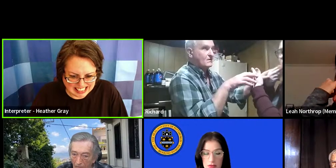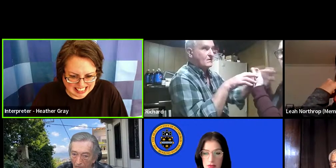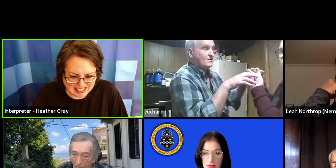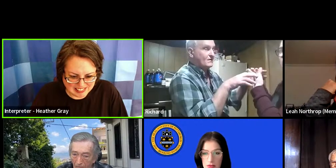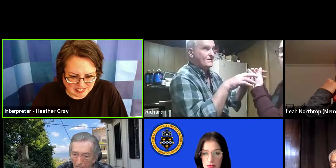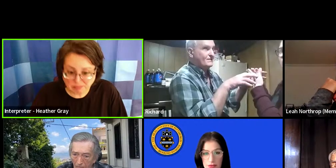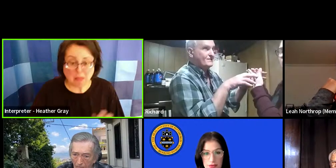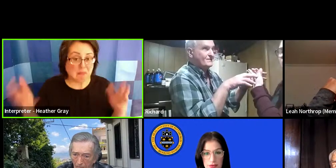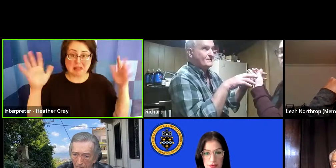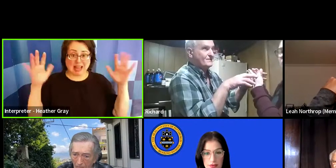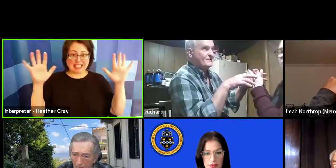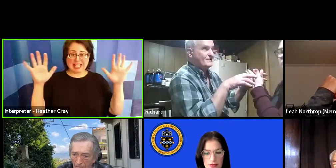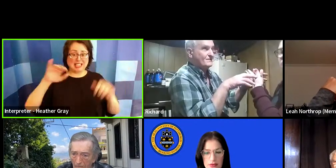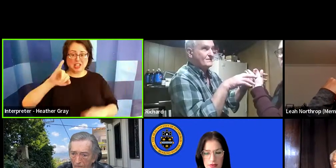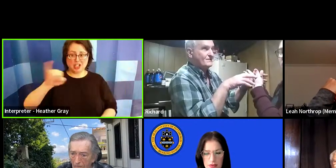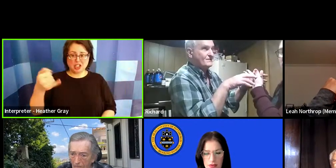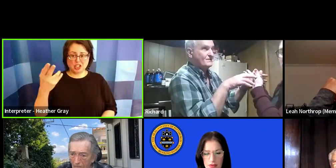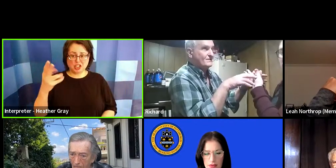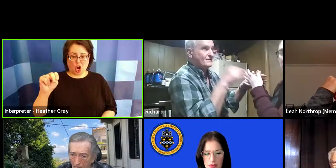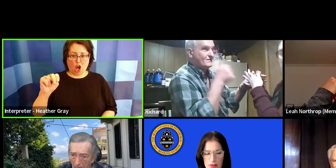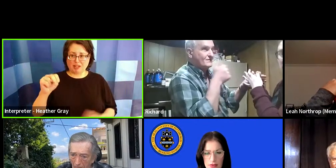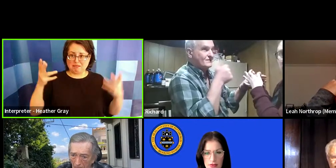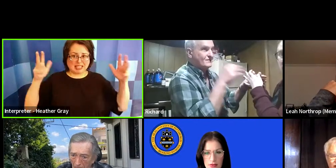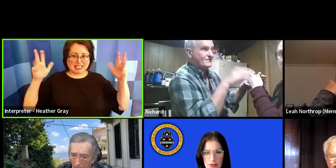That's all I had. Said that works for me.